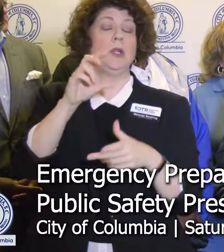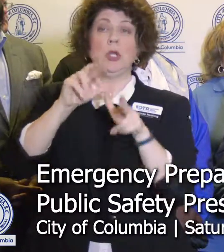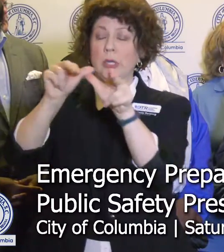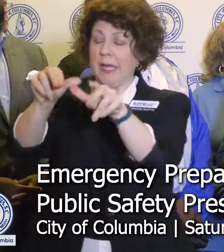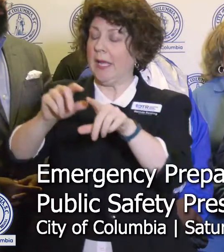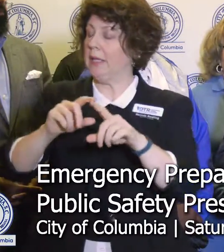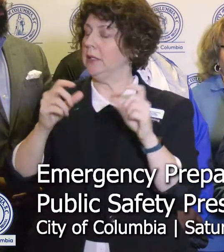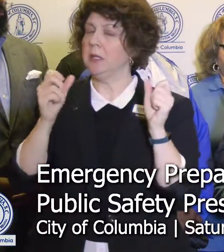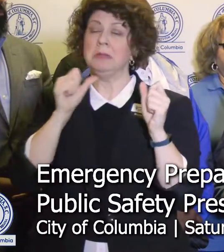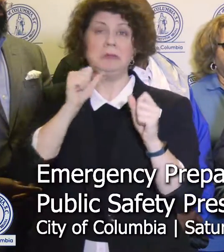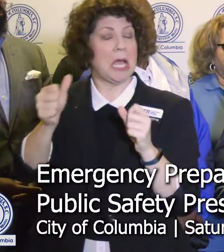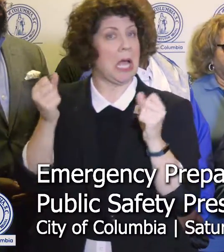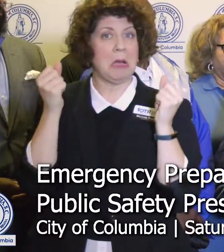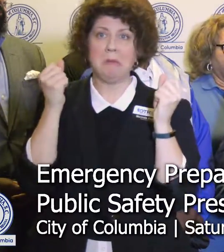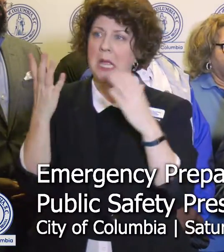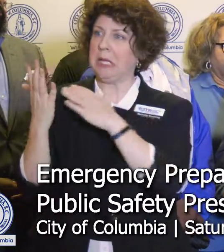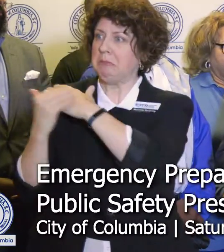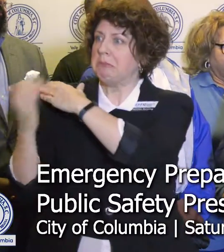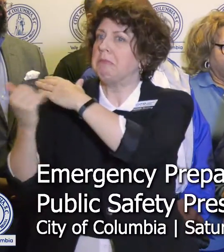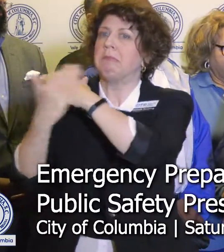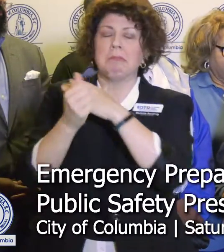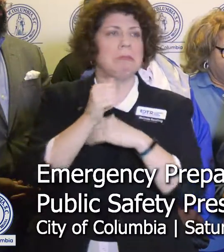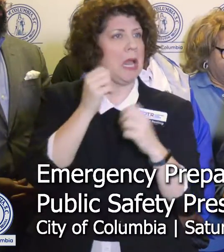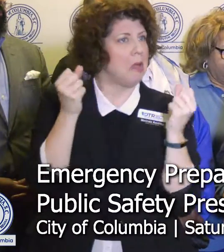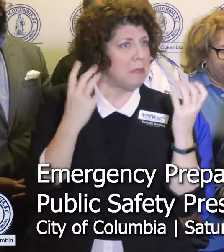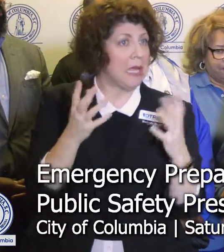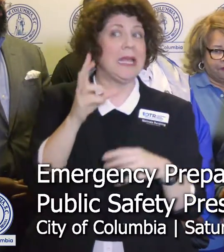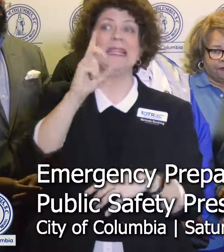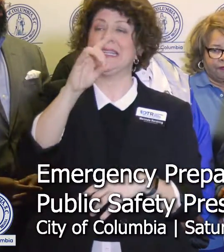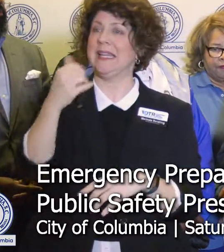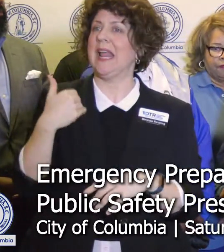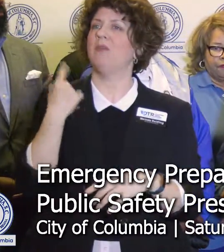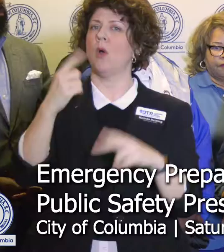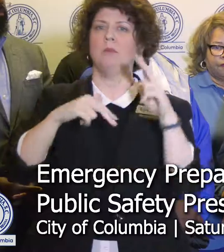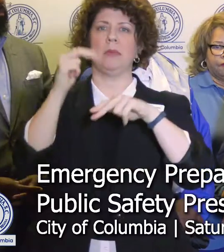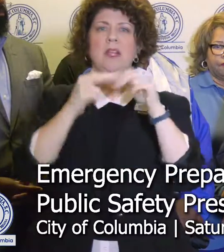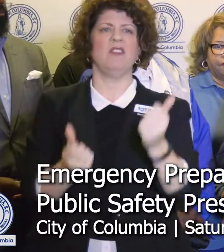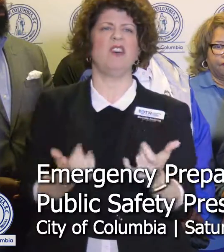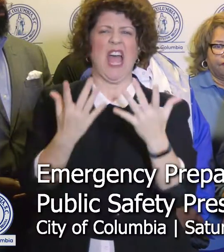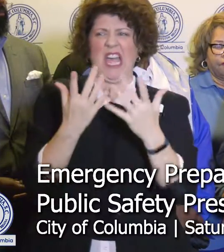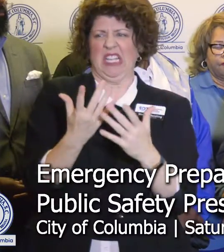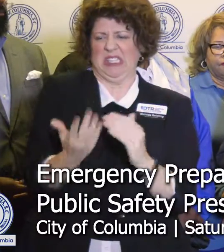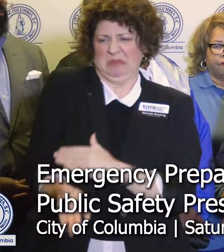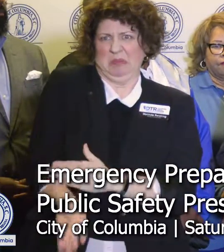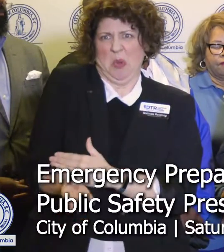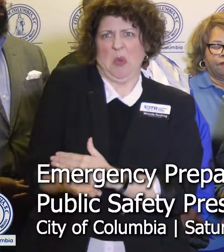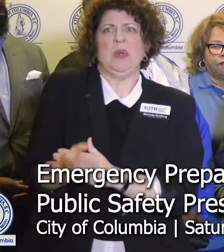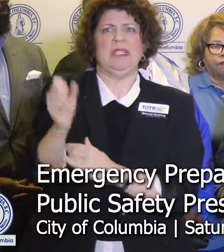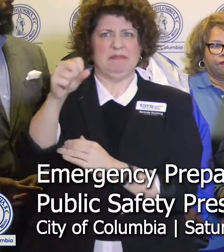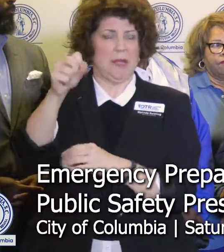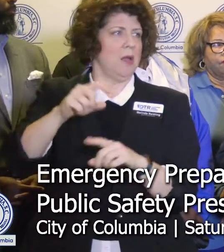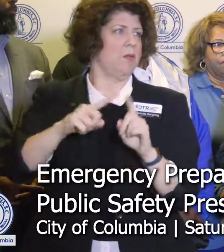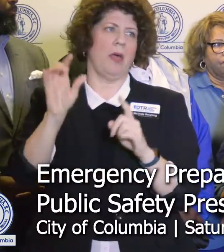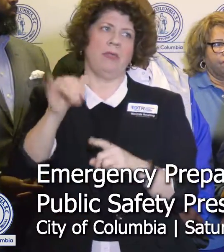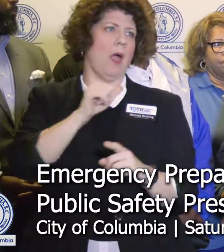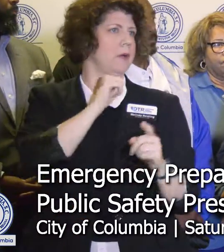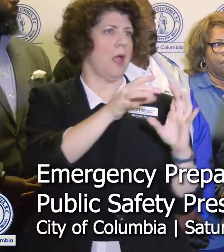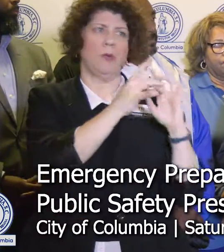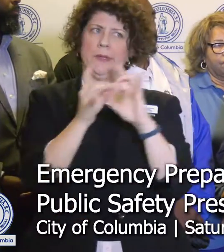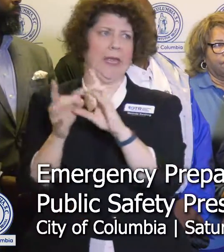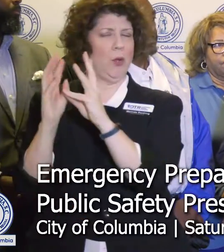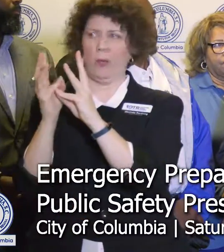calls for service as far as weather related. We did have a structure fire earlier this morning, but that was not a